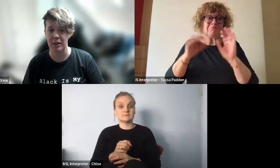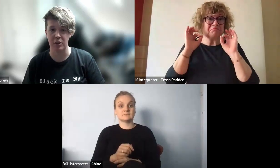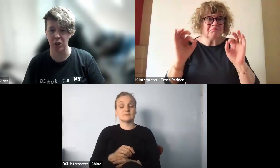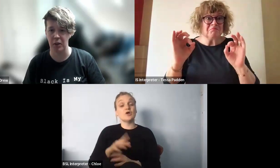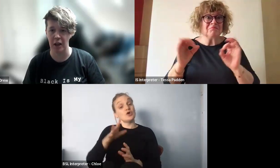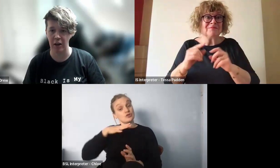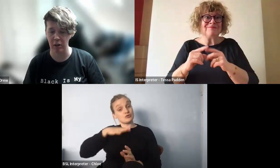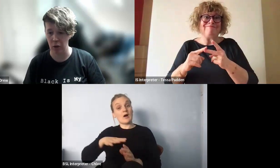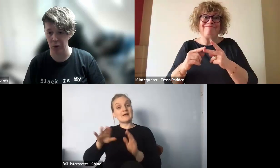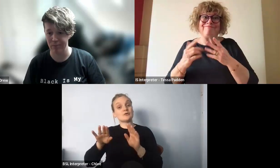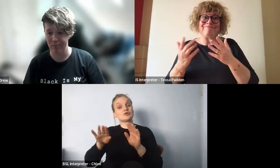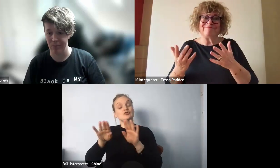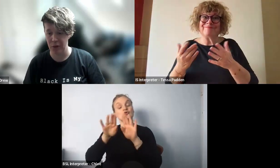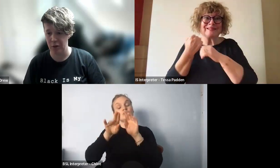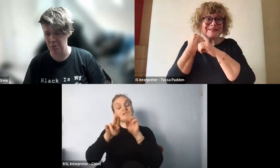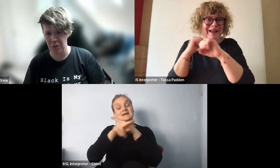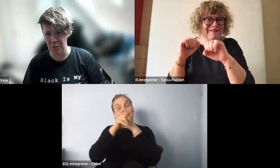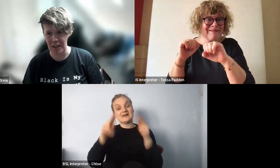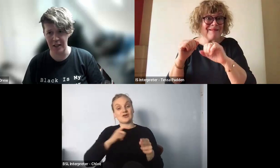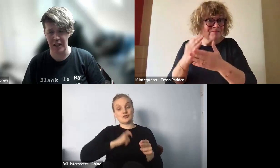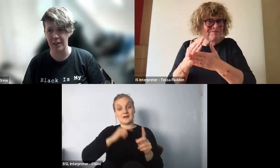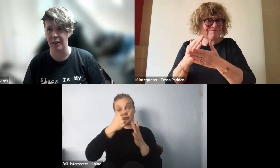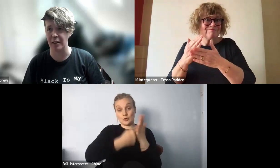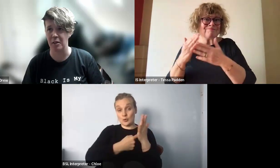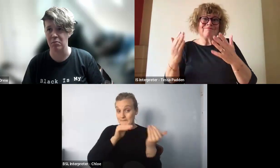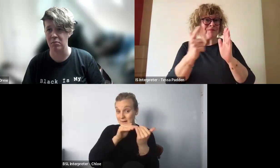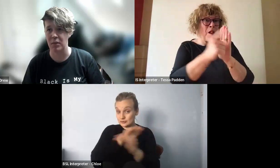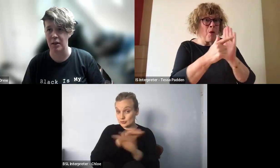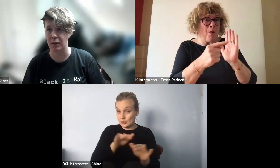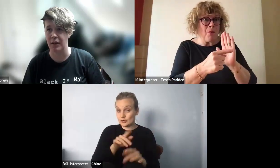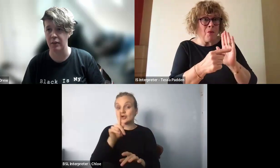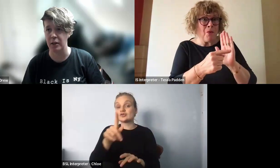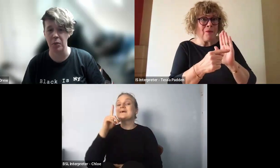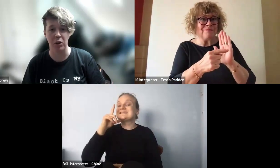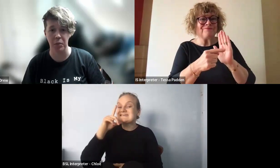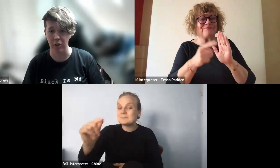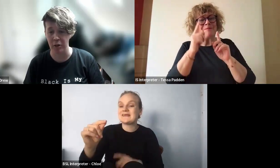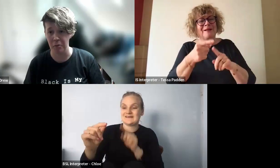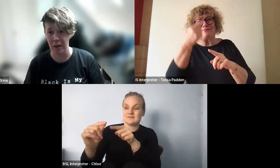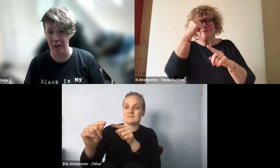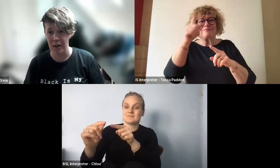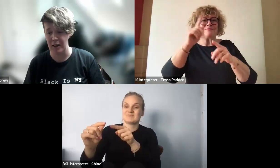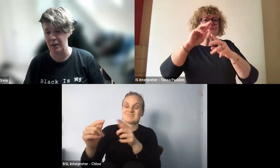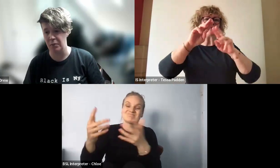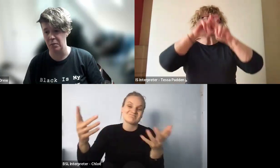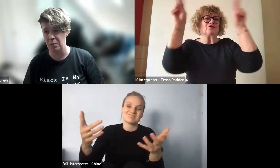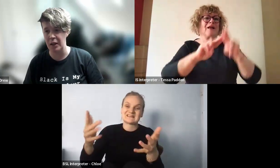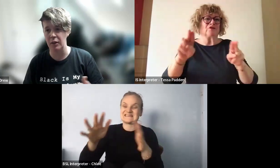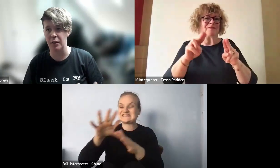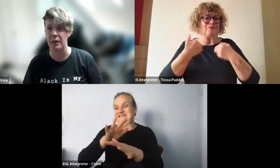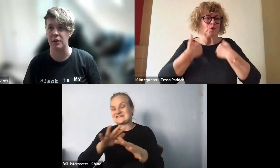requirements of international humanitarian law. So speed is effectively smoke and mirrors.